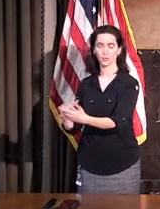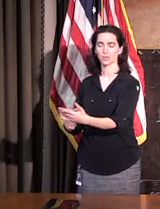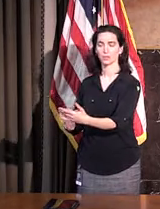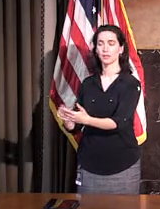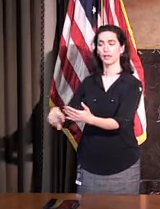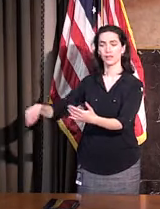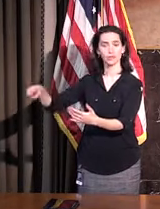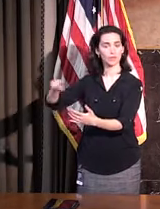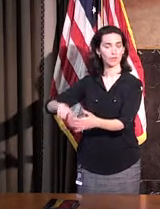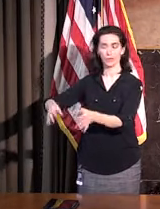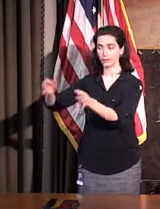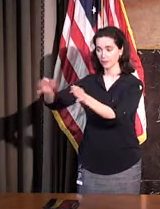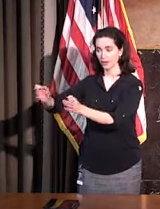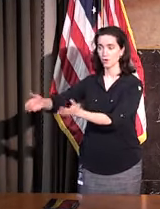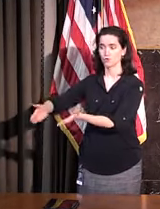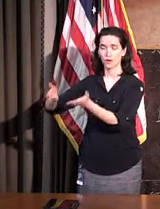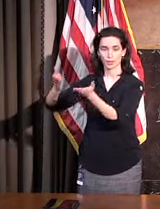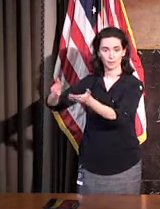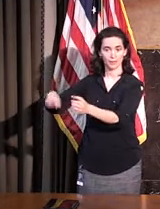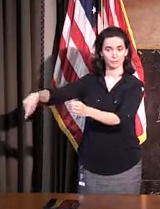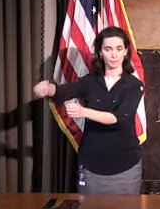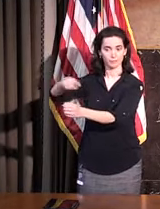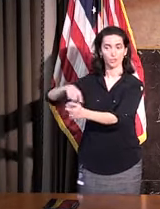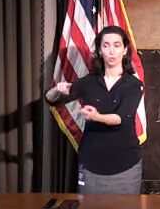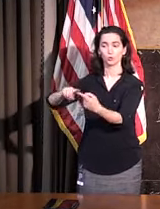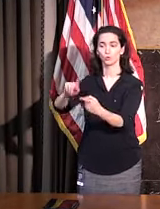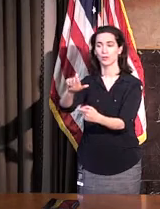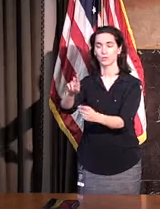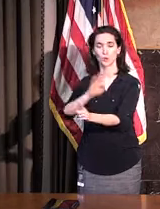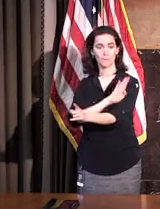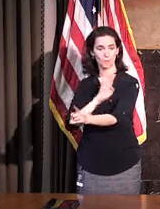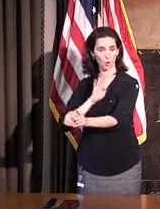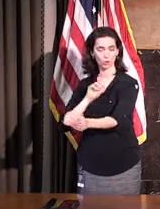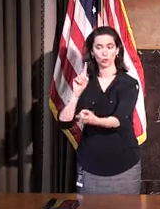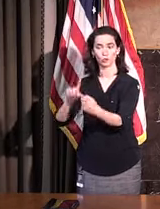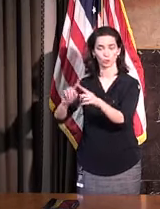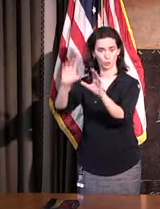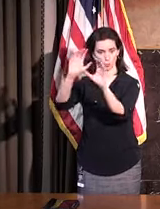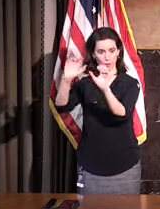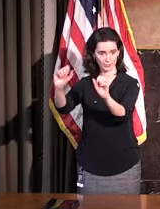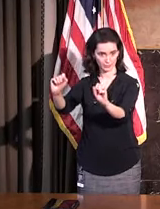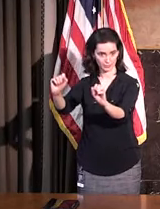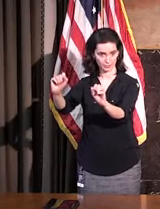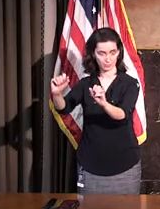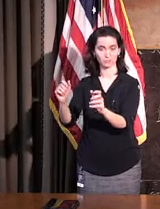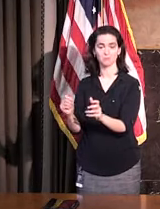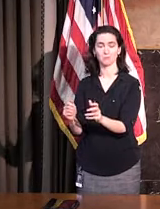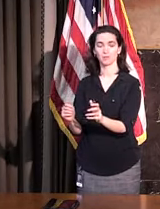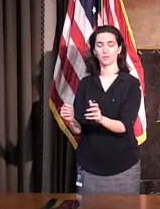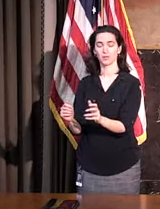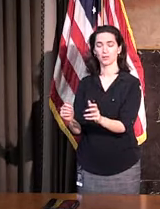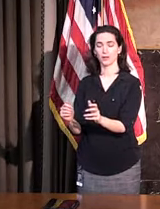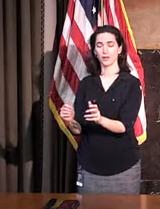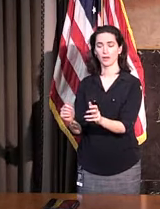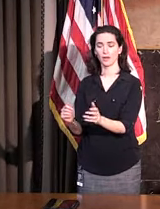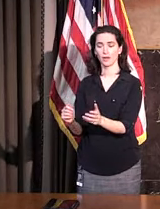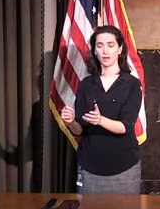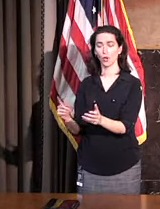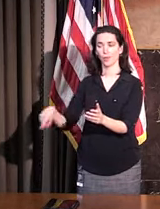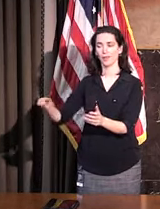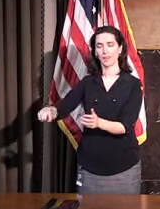were able to make some recommendations to the LSU board and president as to what discipline